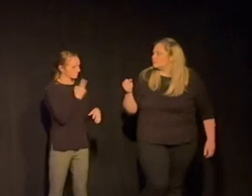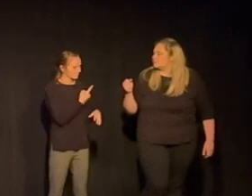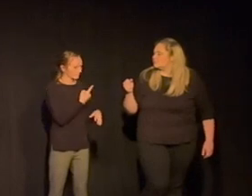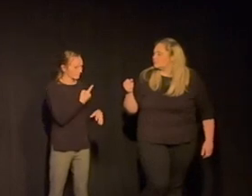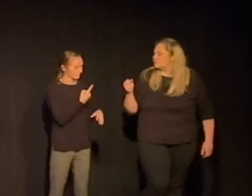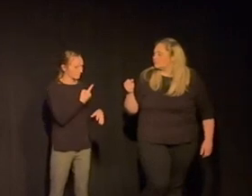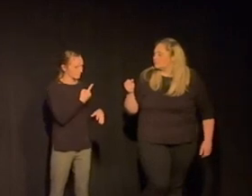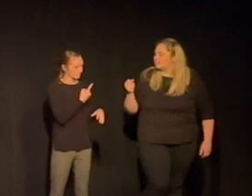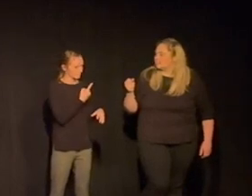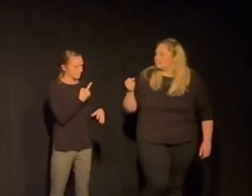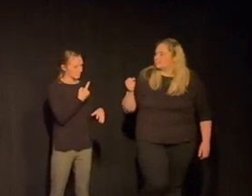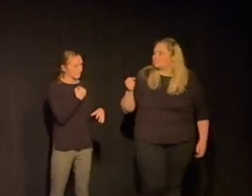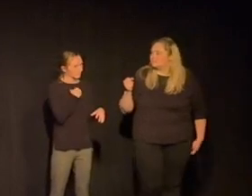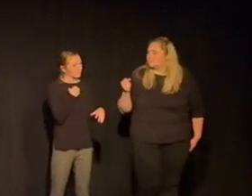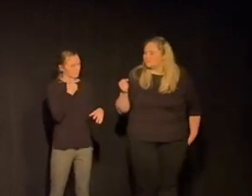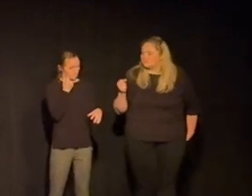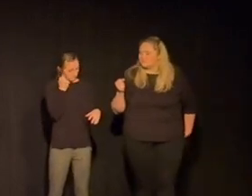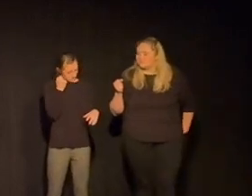lot of sense to me.